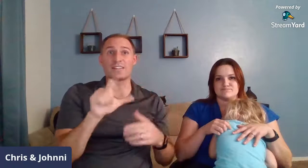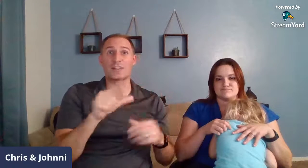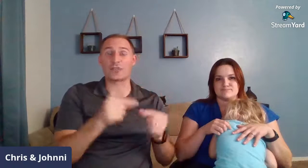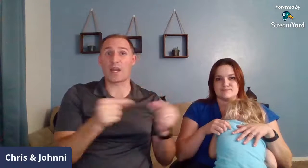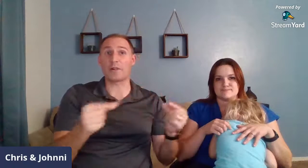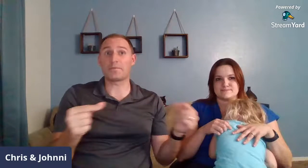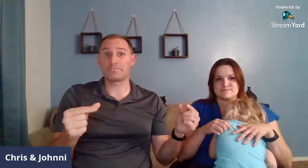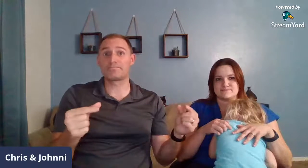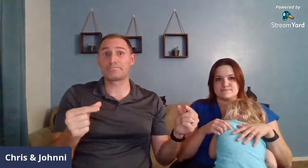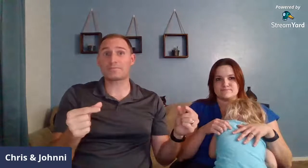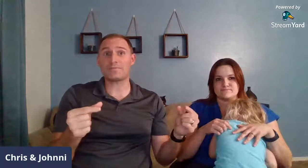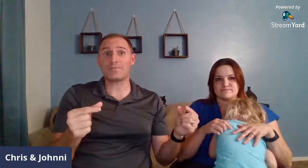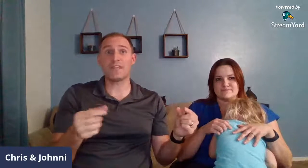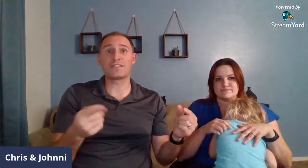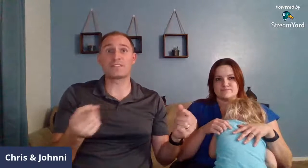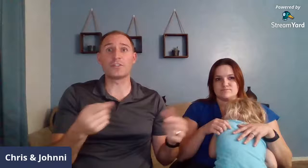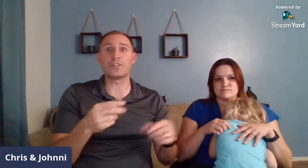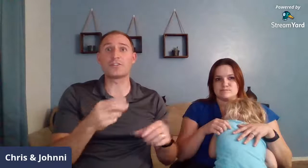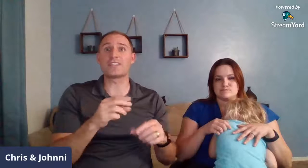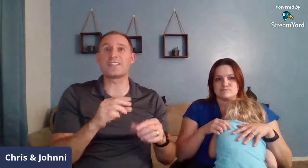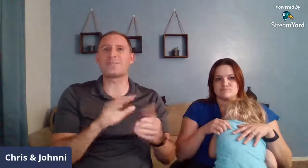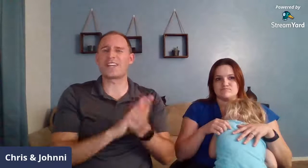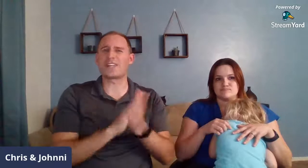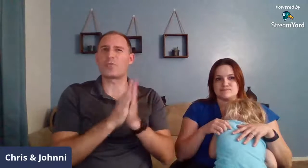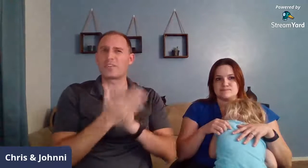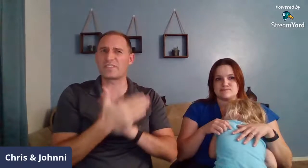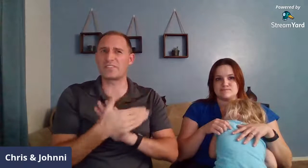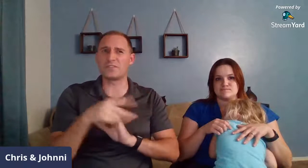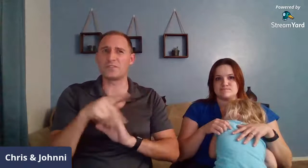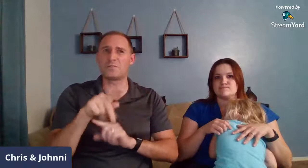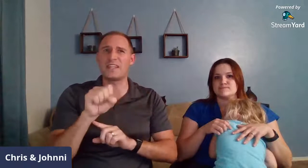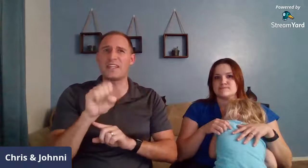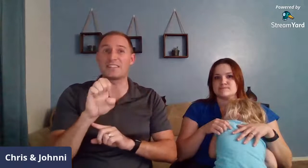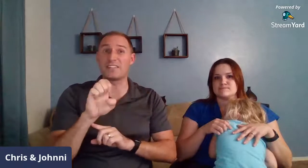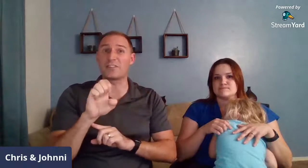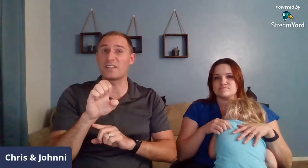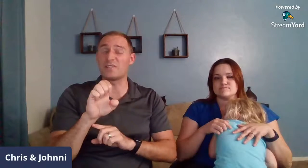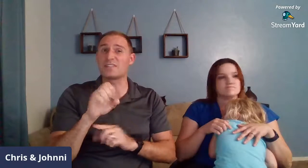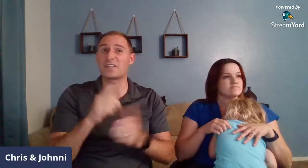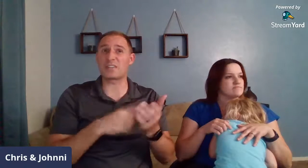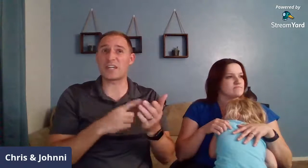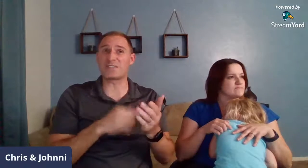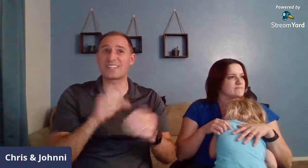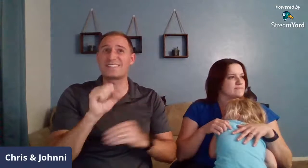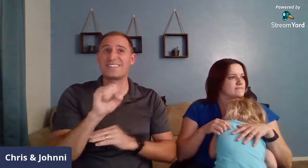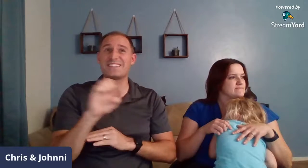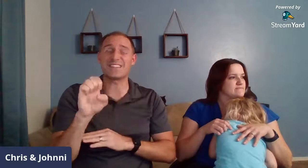ASL grammar. And so usually it kind of morphs into PSE or even sometimes C sign.